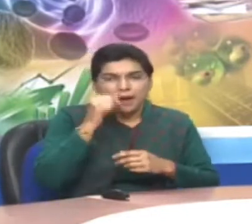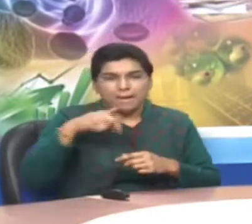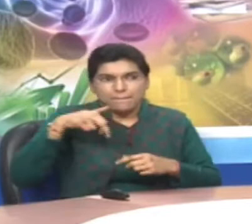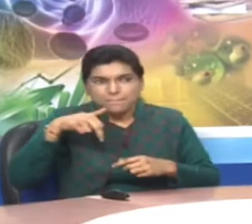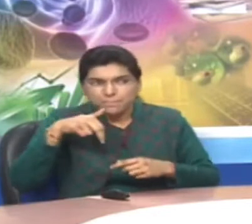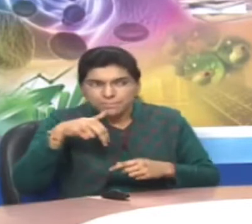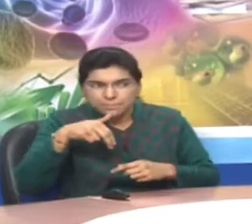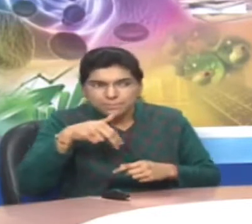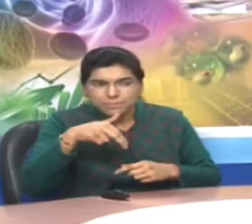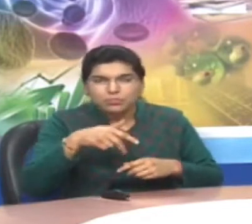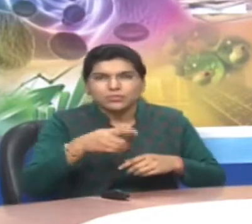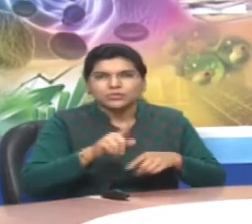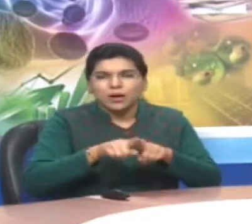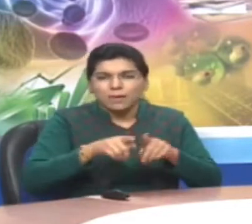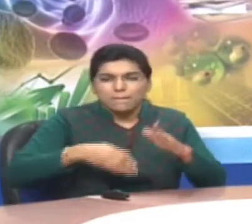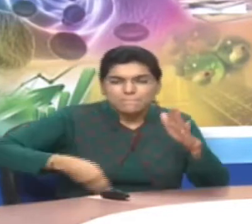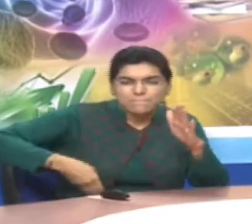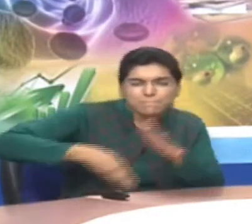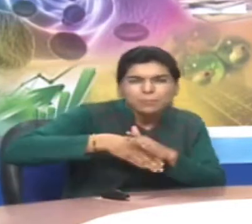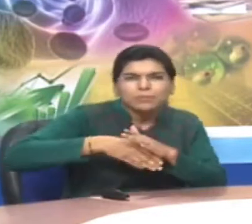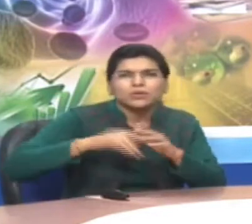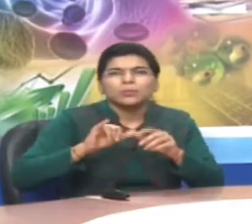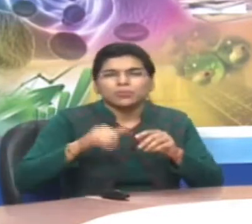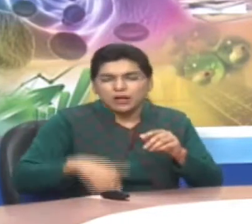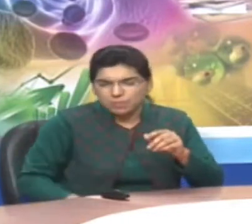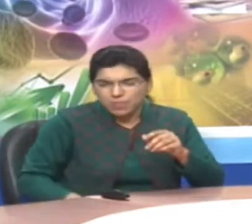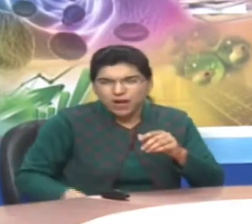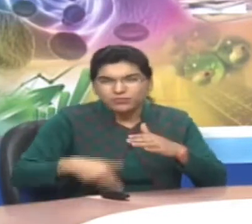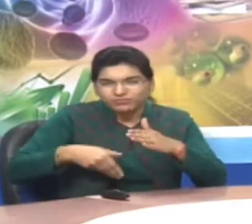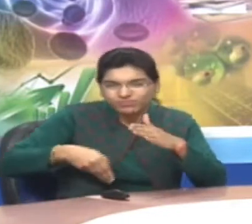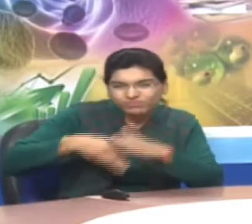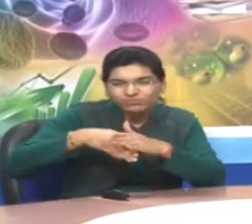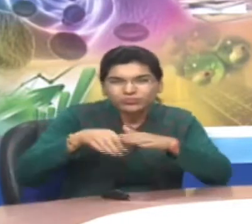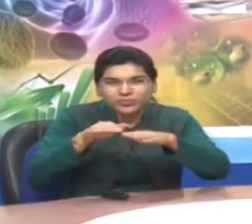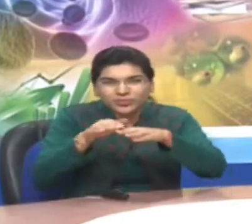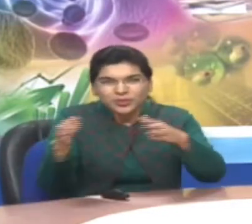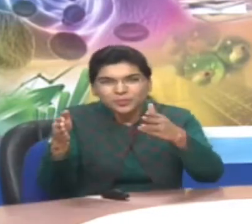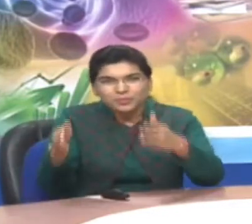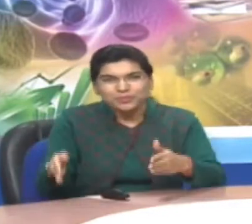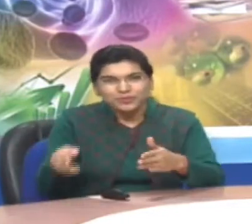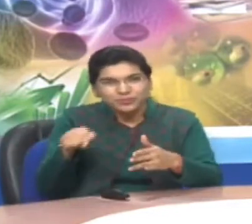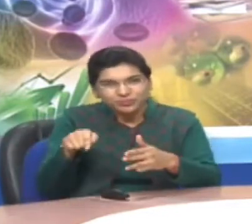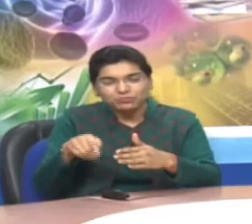He bumps accidentally against the table,